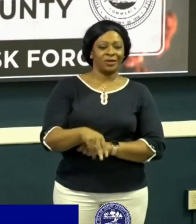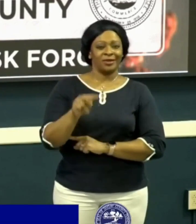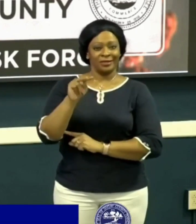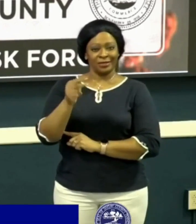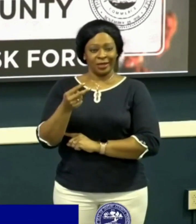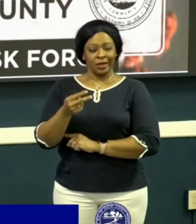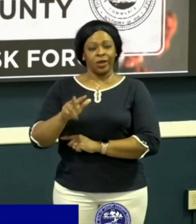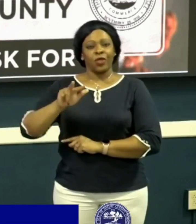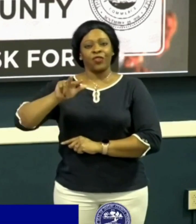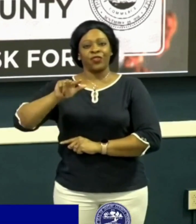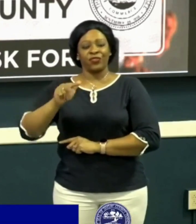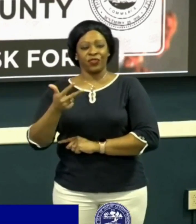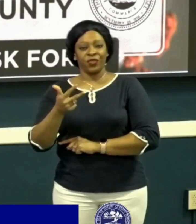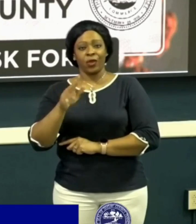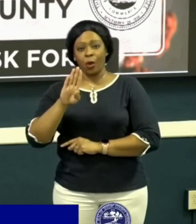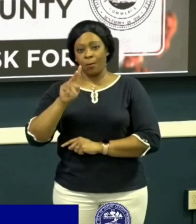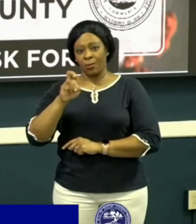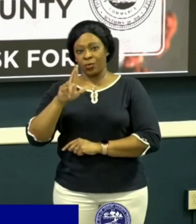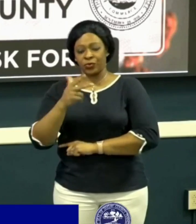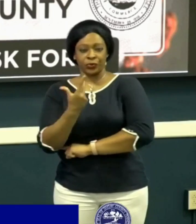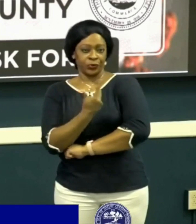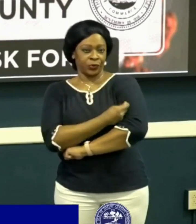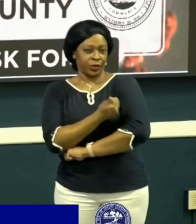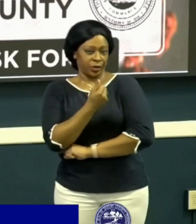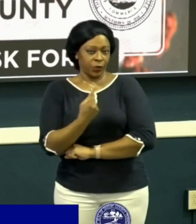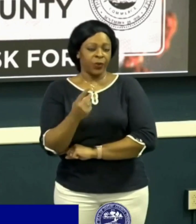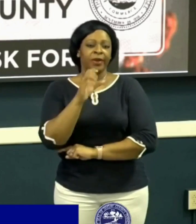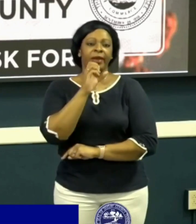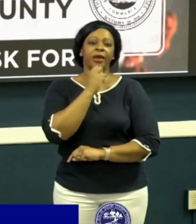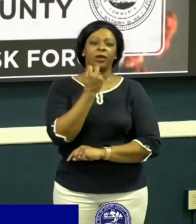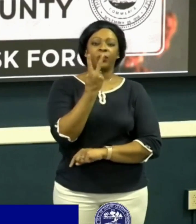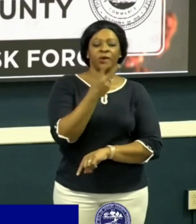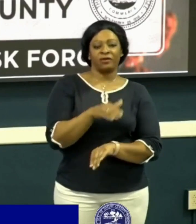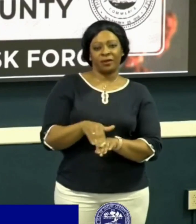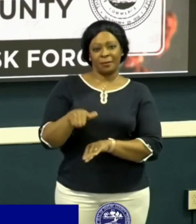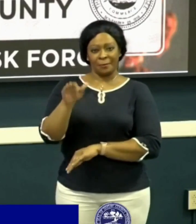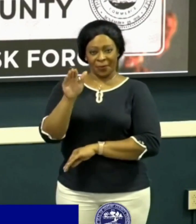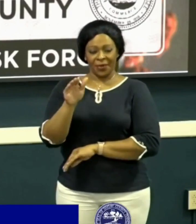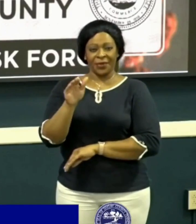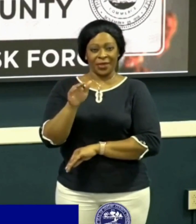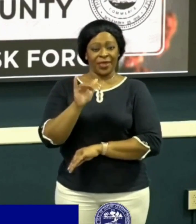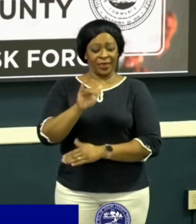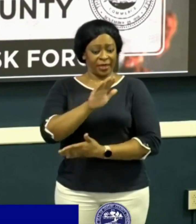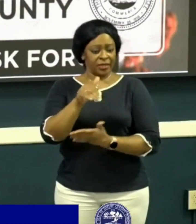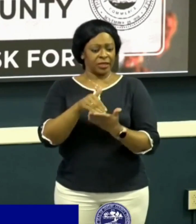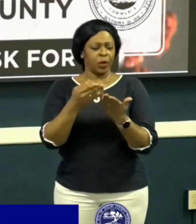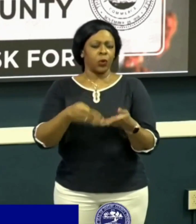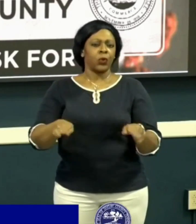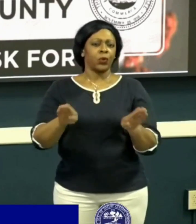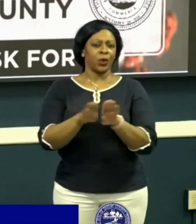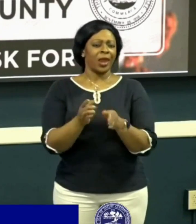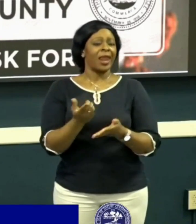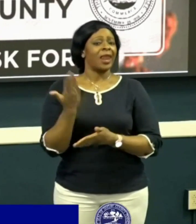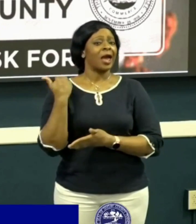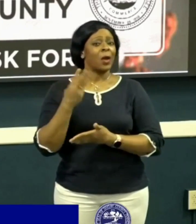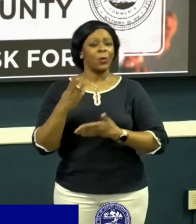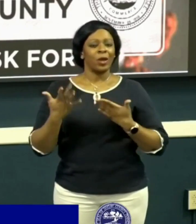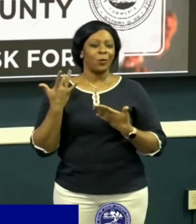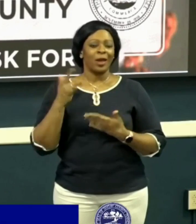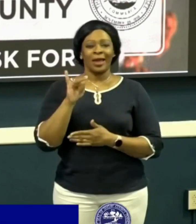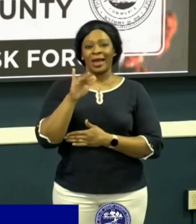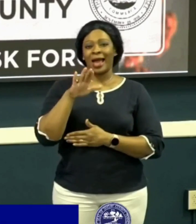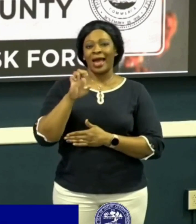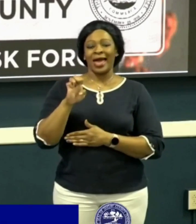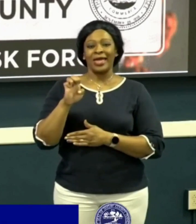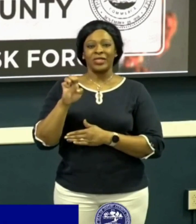second, and third or booster doses to anyone age 12 or older. The site was closed last weekend due to the ice storm